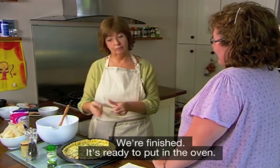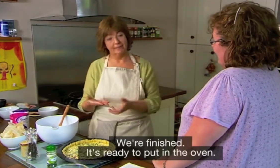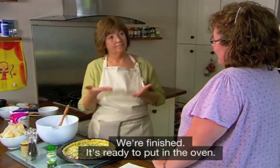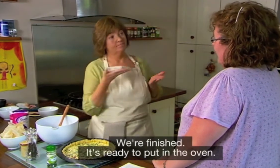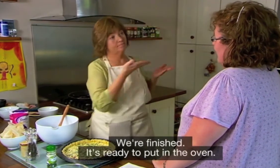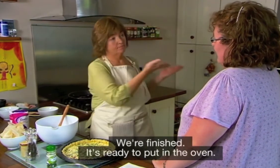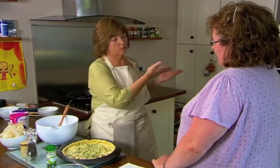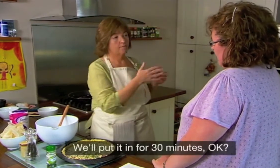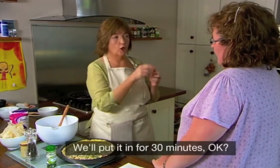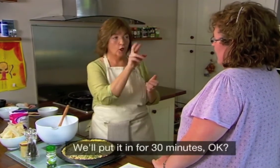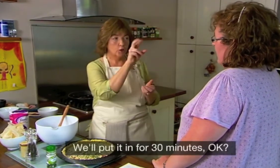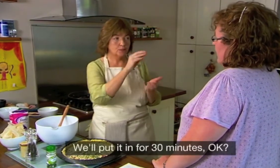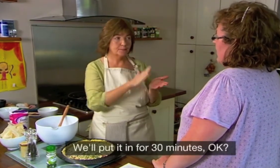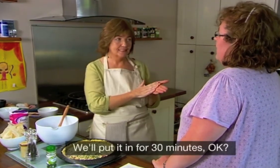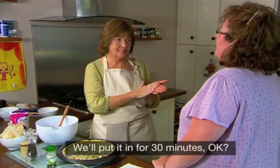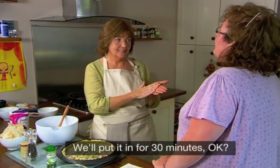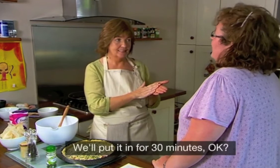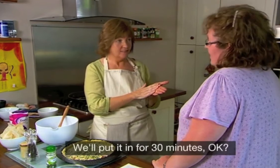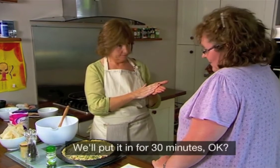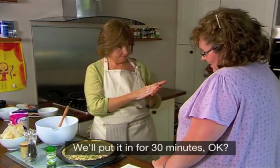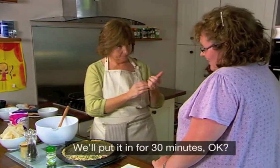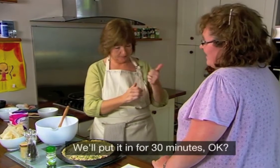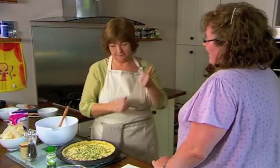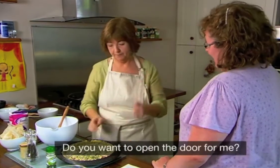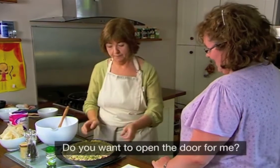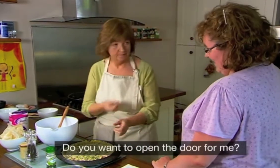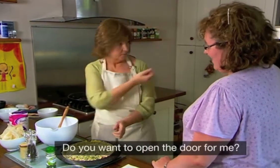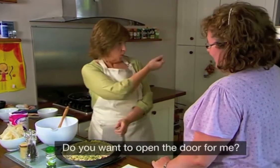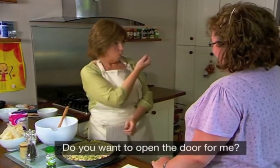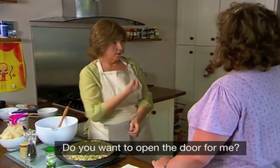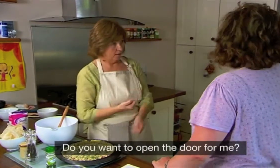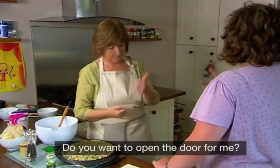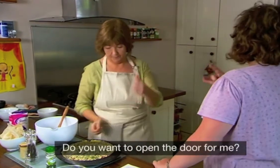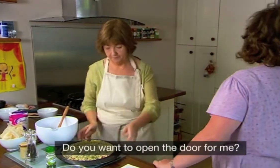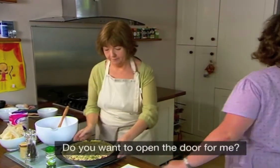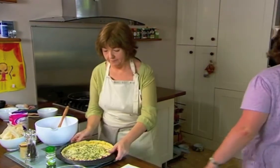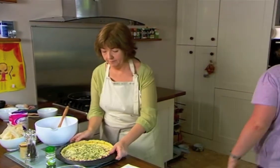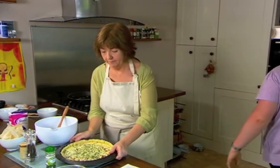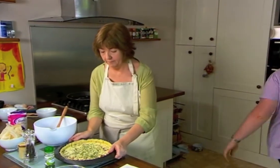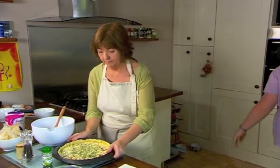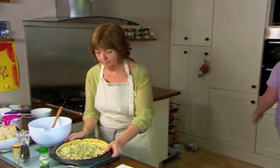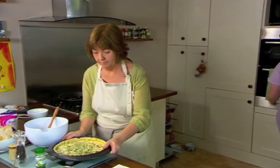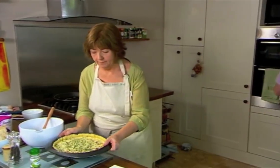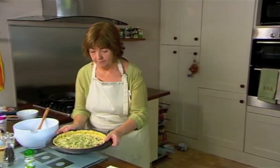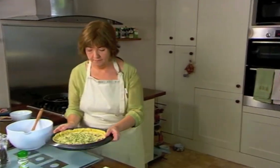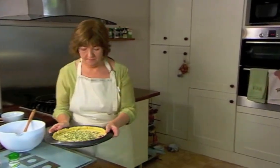We're finished. It's ready to put in the oven. We'll put it in for 30 minutes, okay? Do you want to open the door for me?